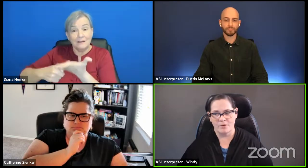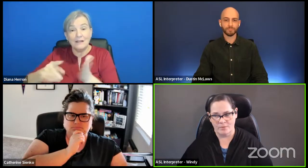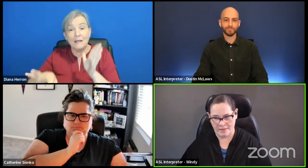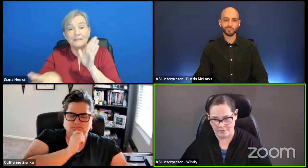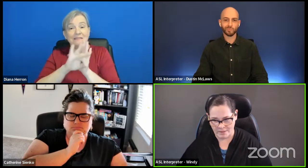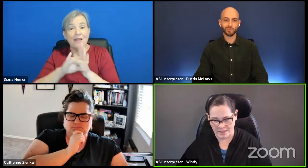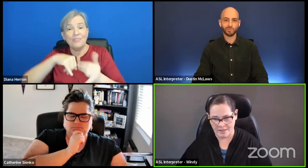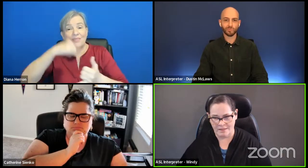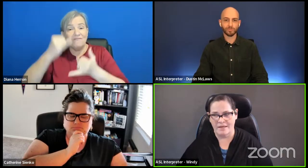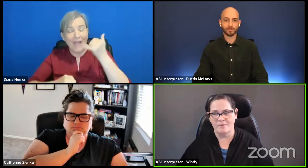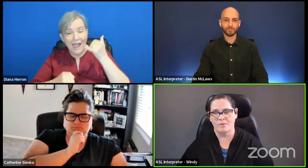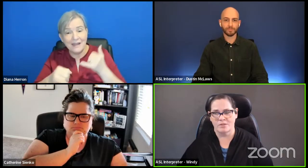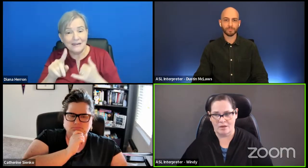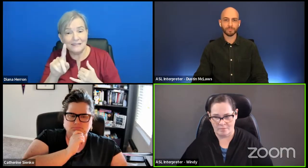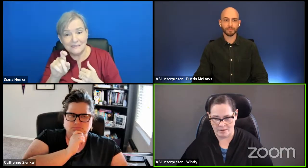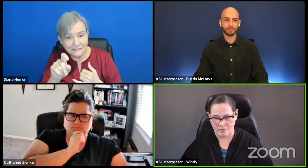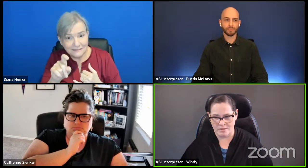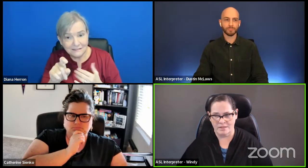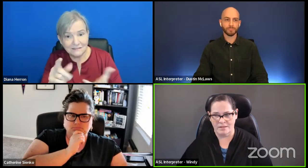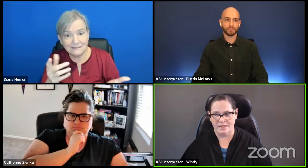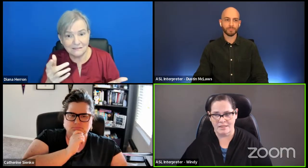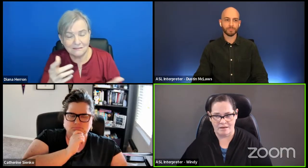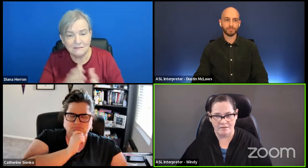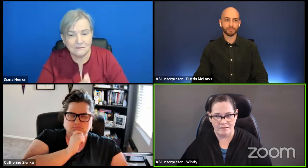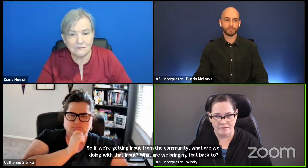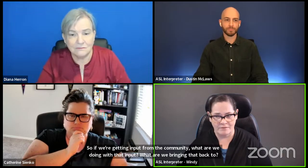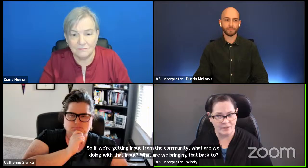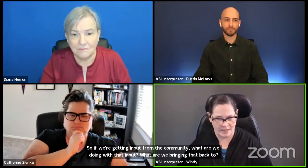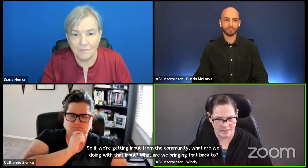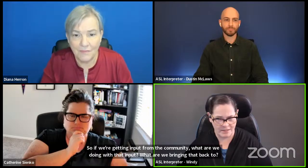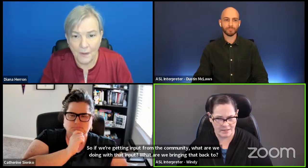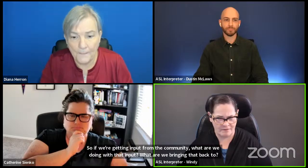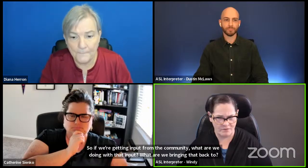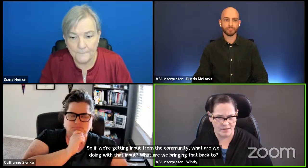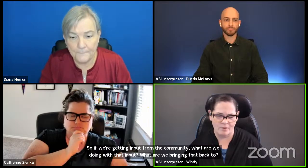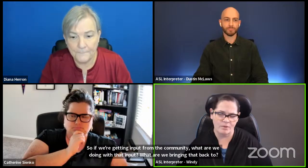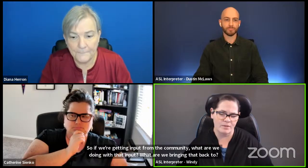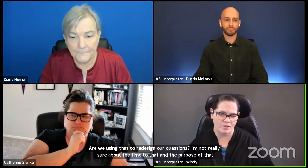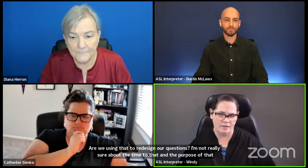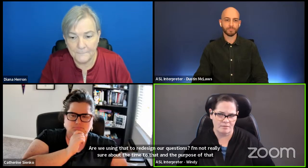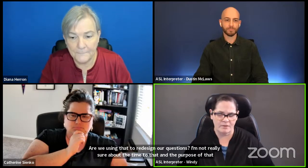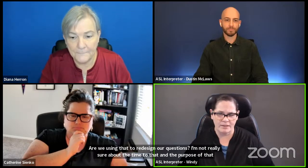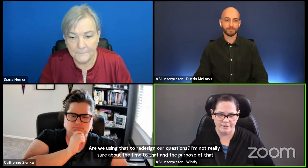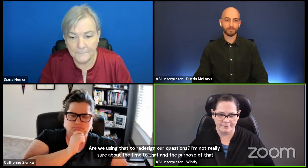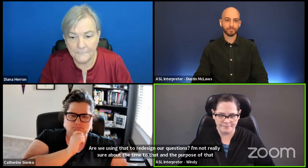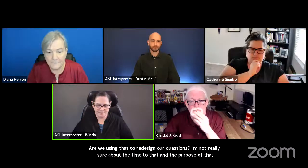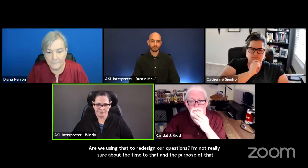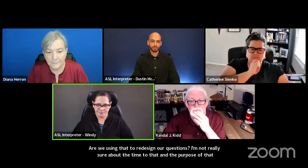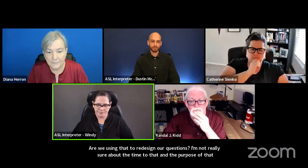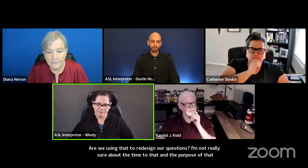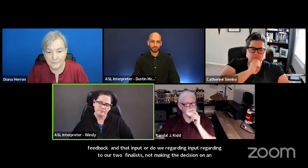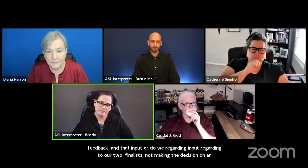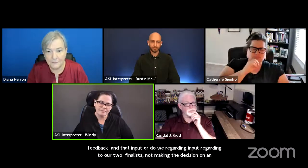and then the board would have a meeting, and then we would talk about selecting a final candidate. What are we talking about?